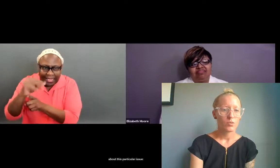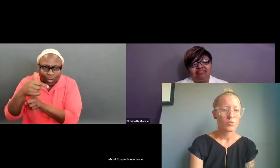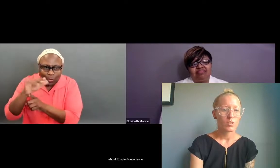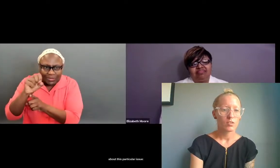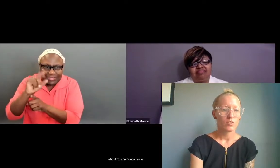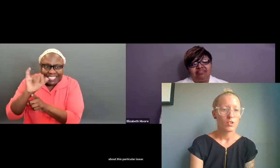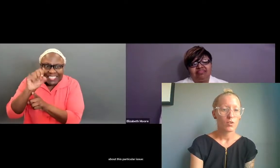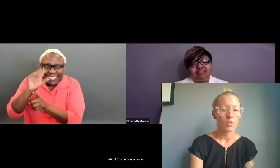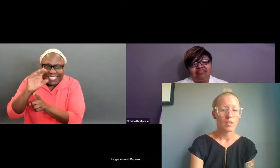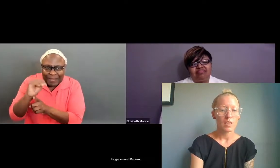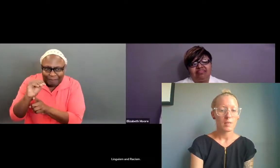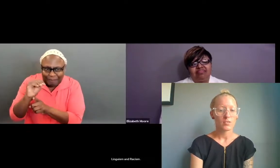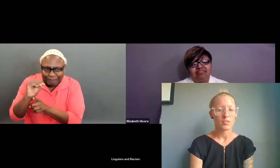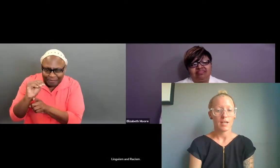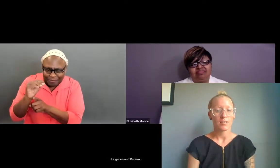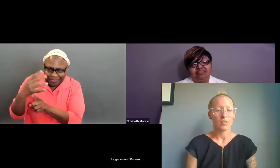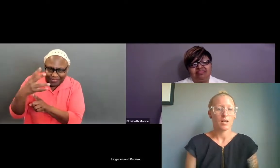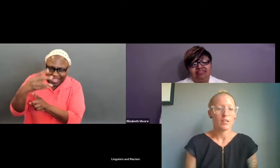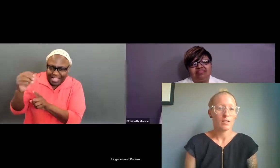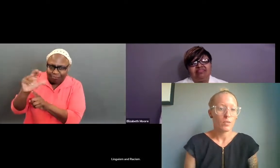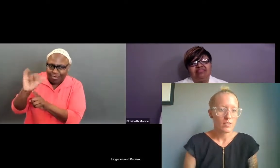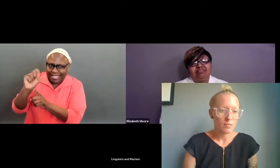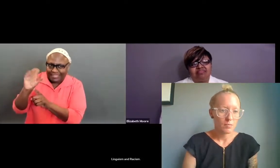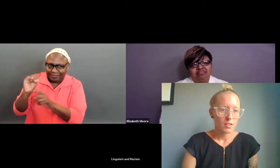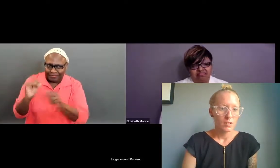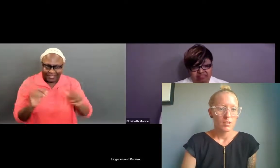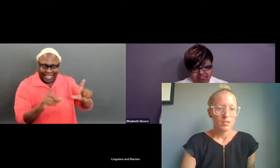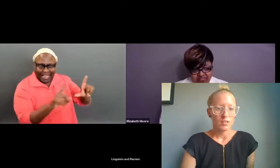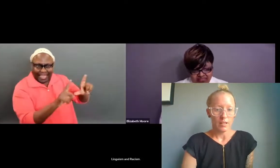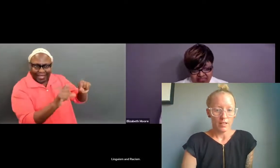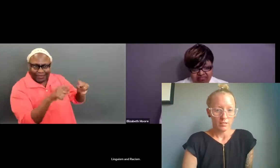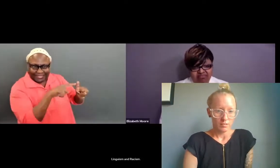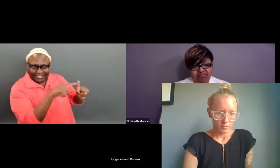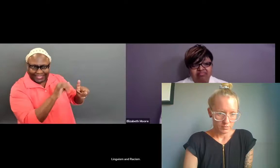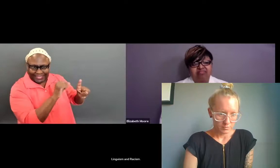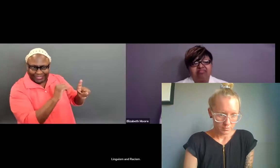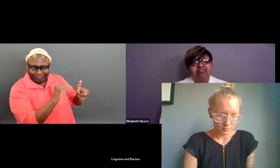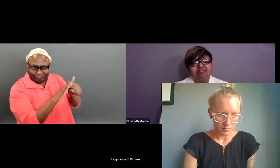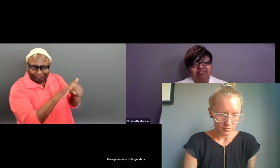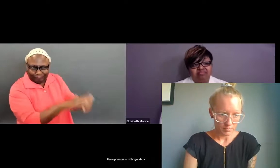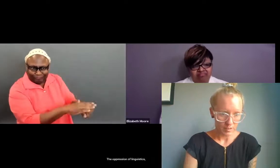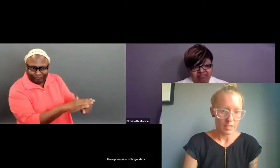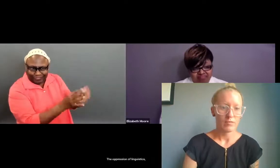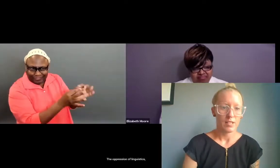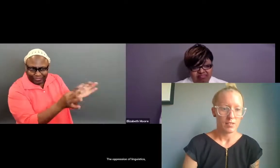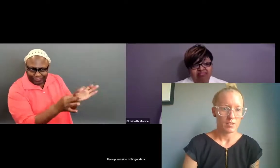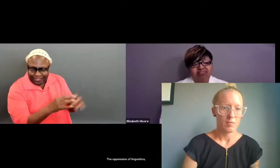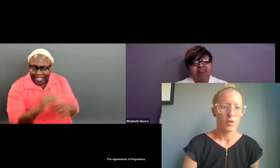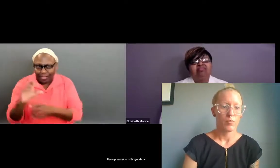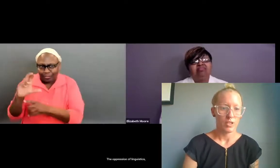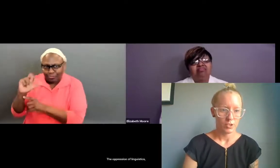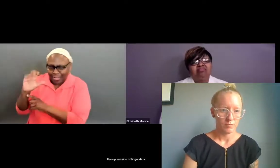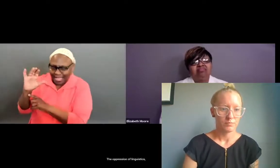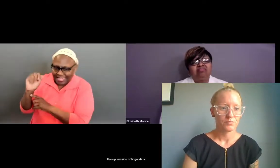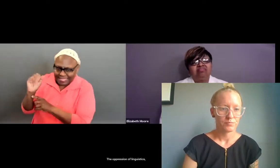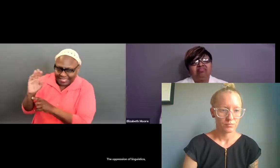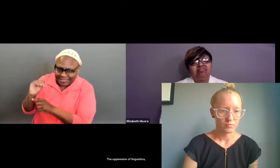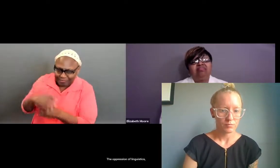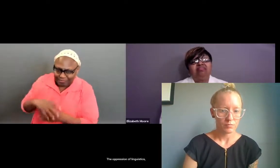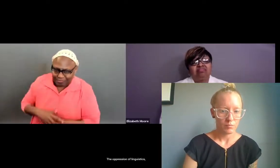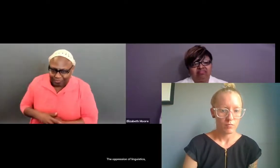And I know you know a lot about the title, about linguism and racism,